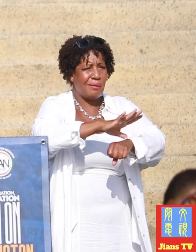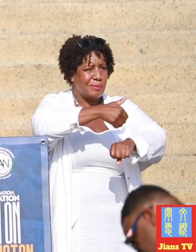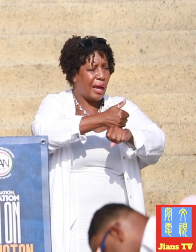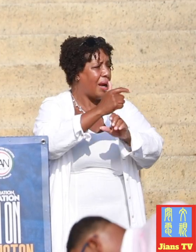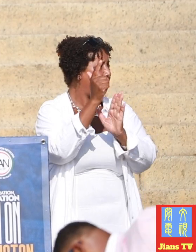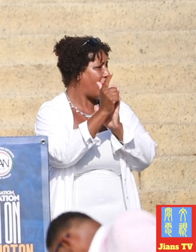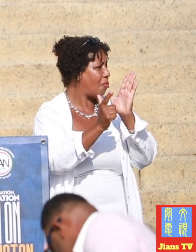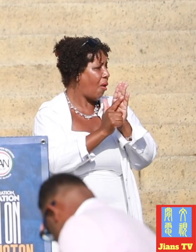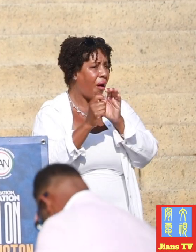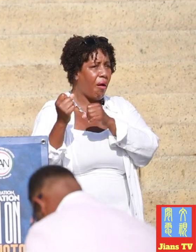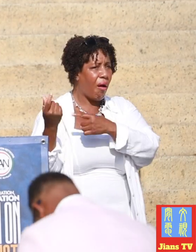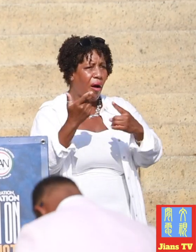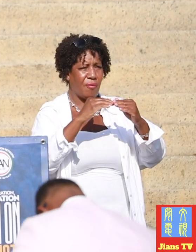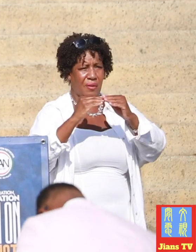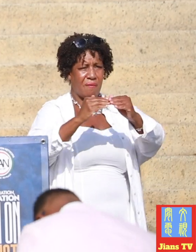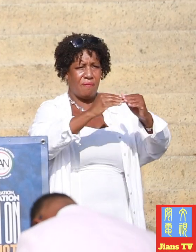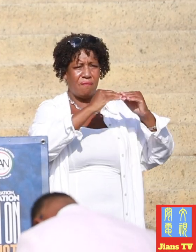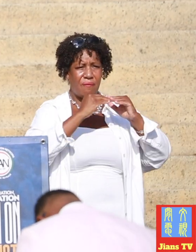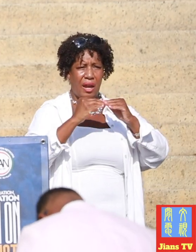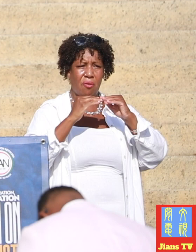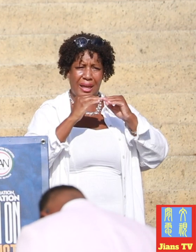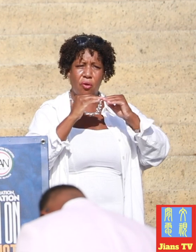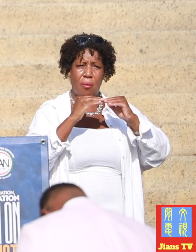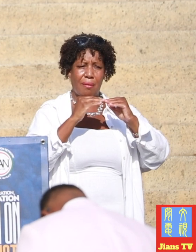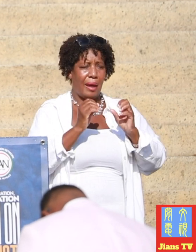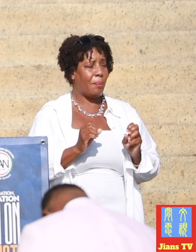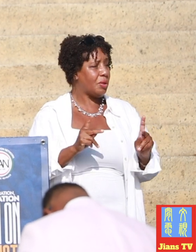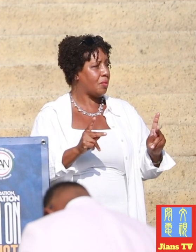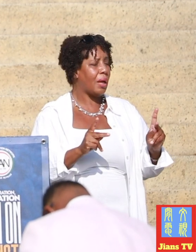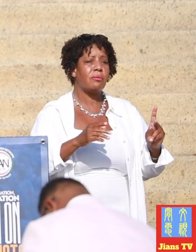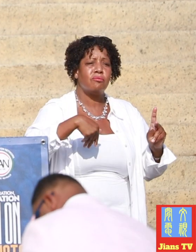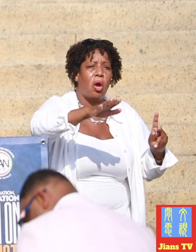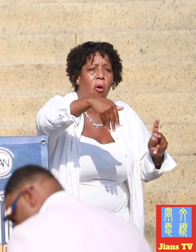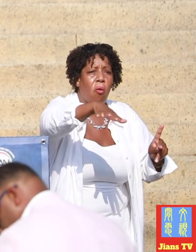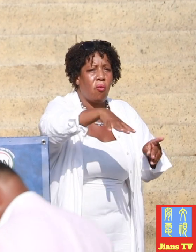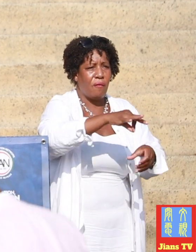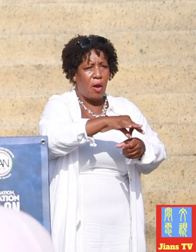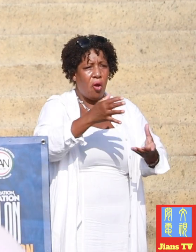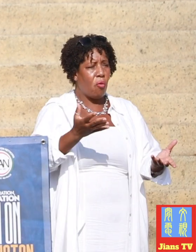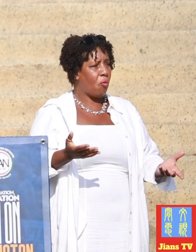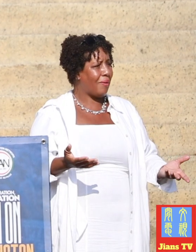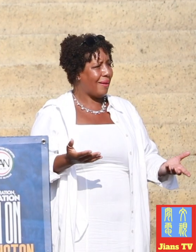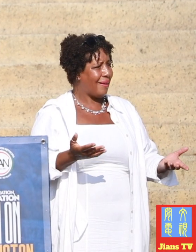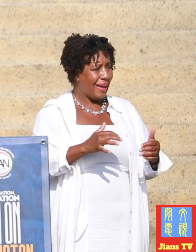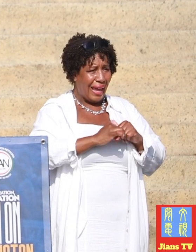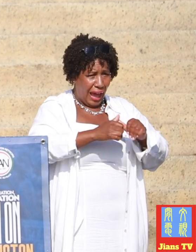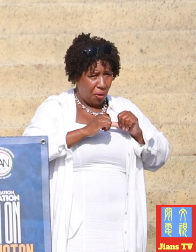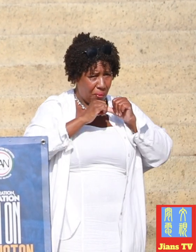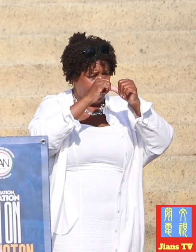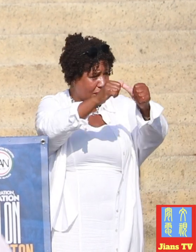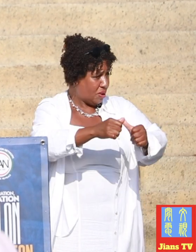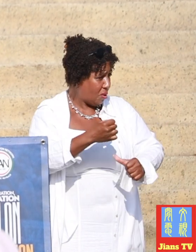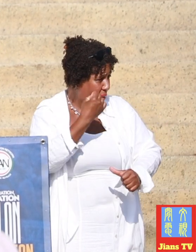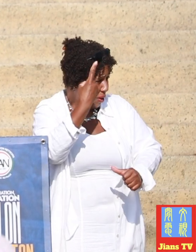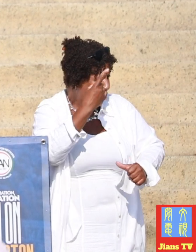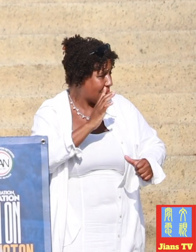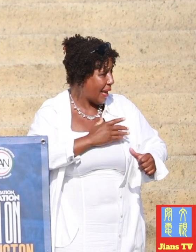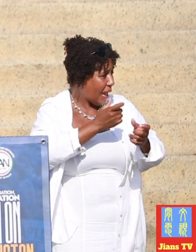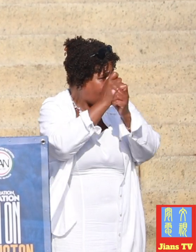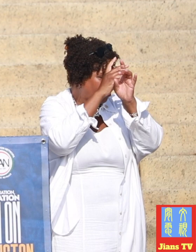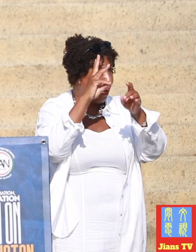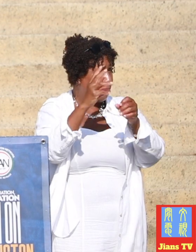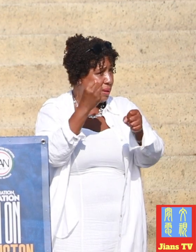laws so that everyone has a fair and equal opportunity. So get out and vote, because that is how we will continue to realize the dream